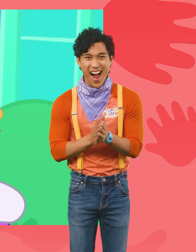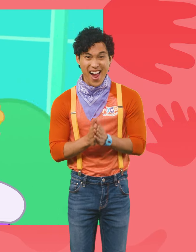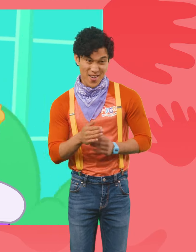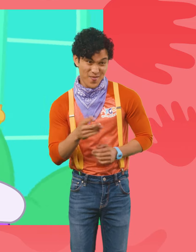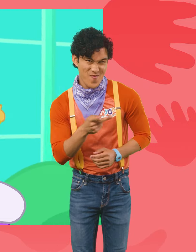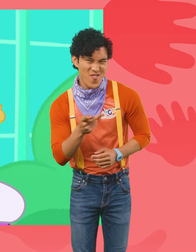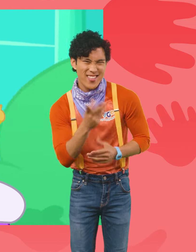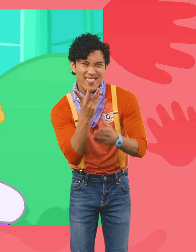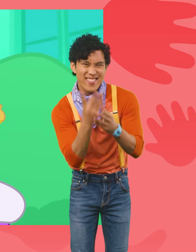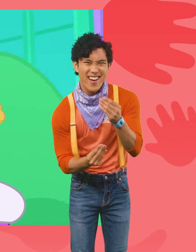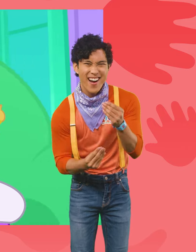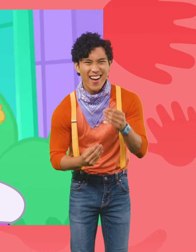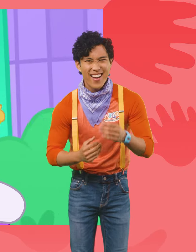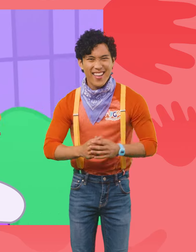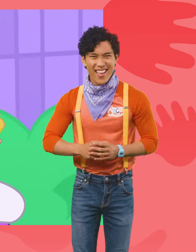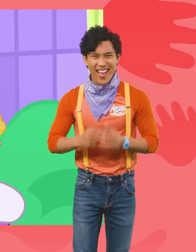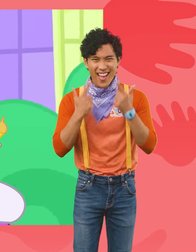We've lost him, Bjorn. Oh!